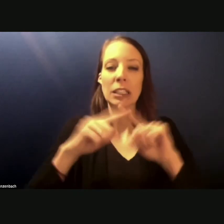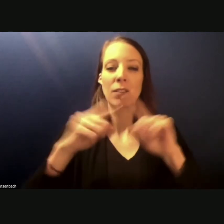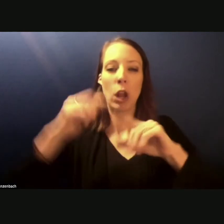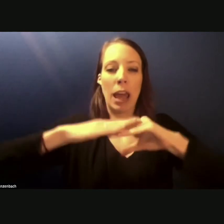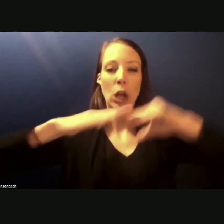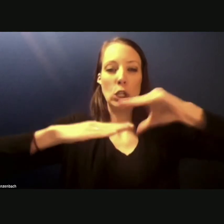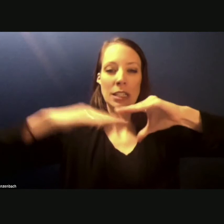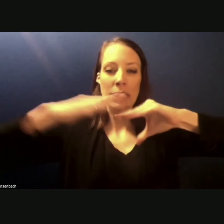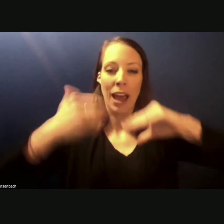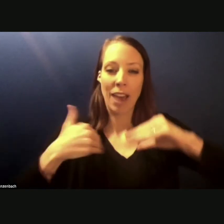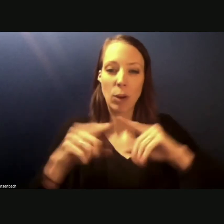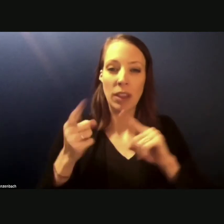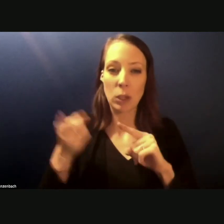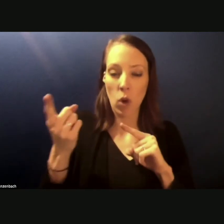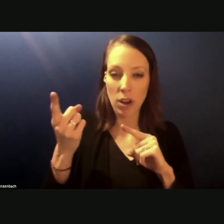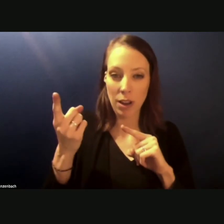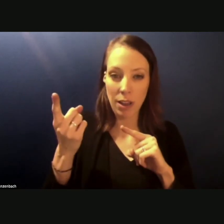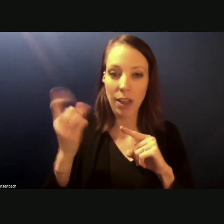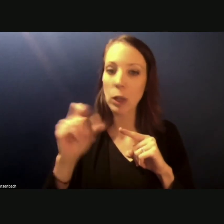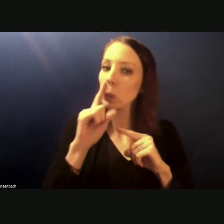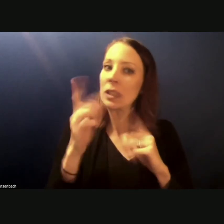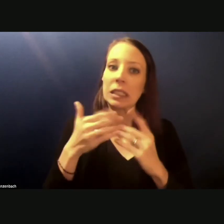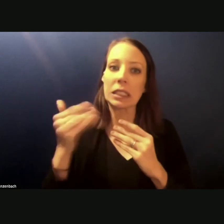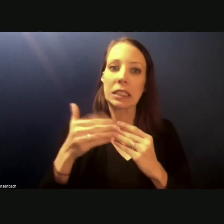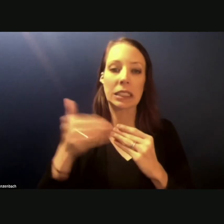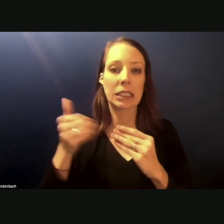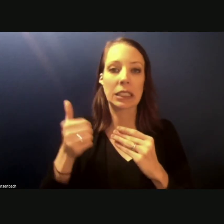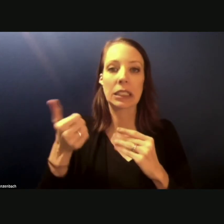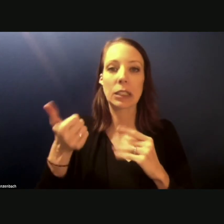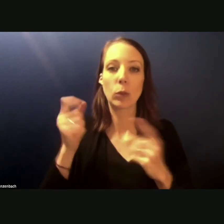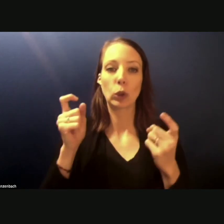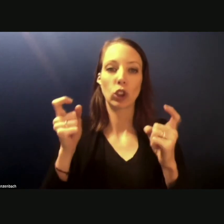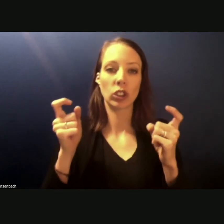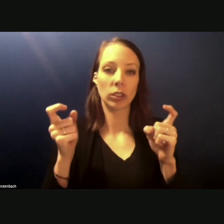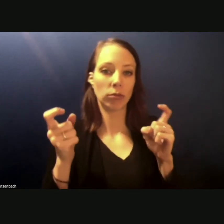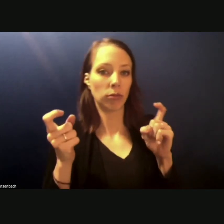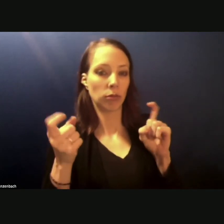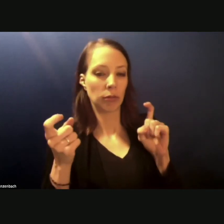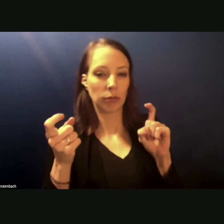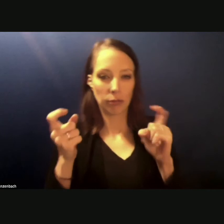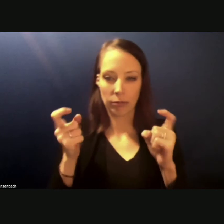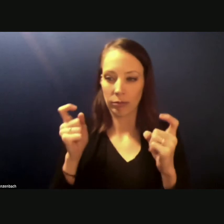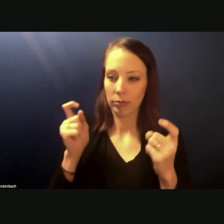them. But it's one of those dishes that's just very easy to kind of adjust and manipulate a little